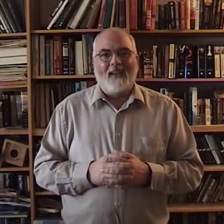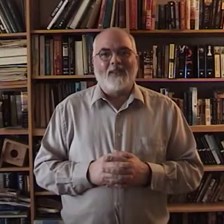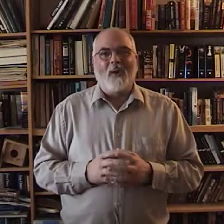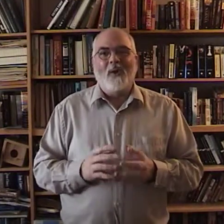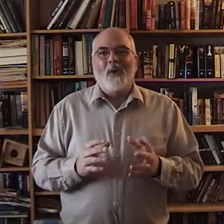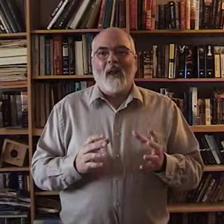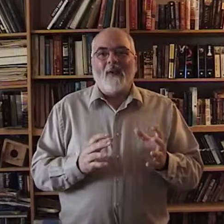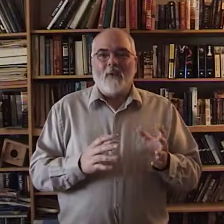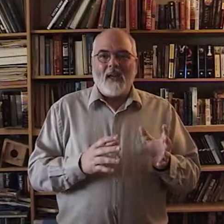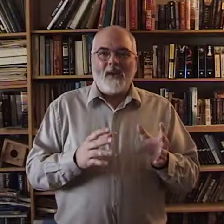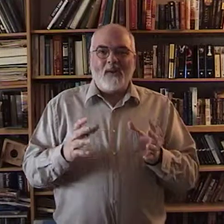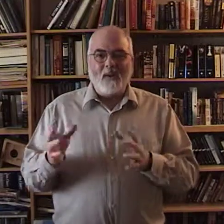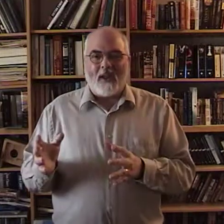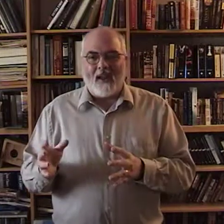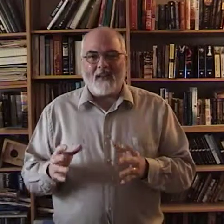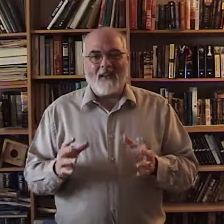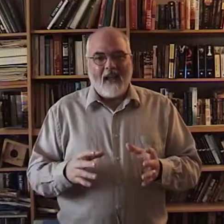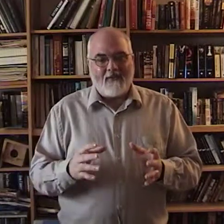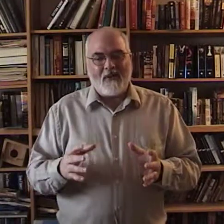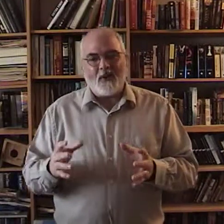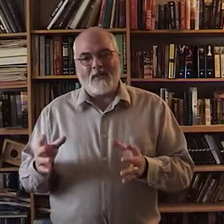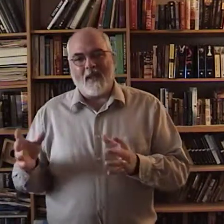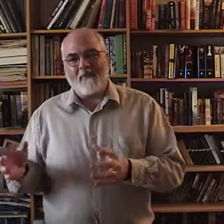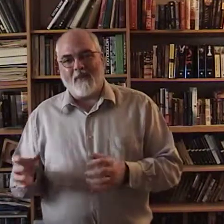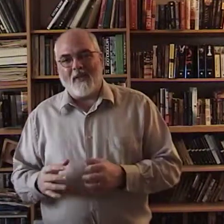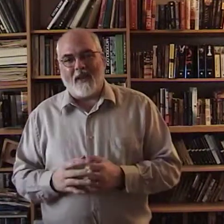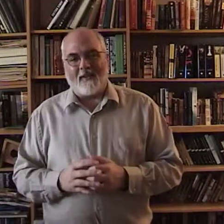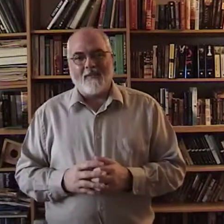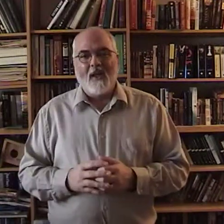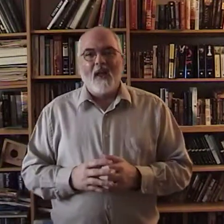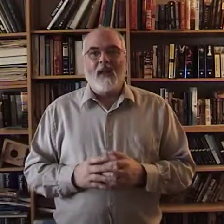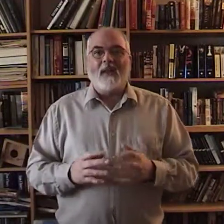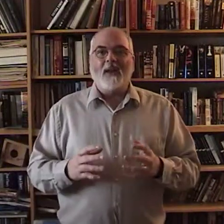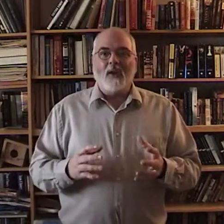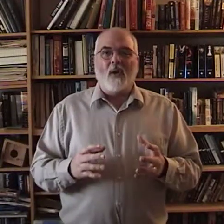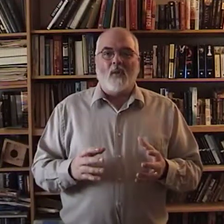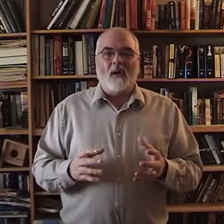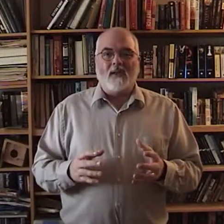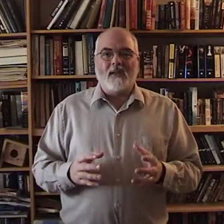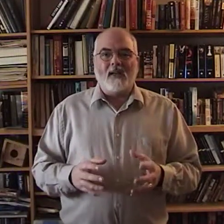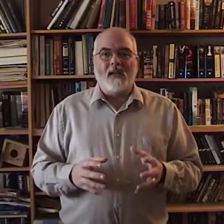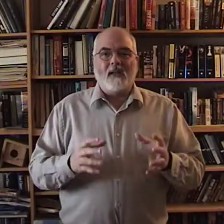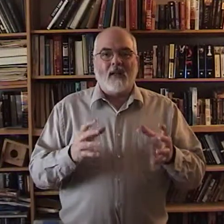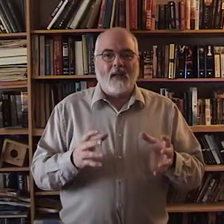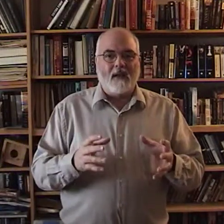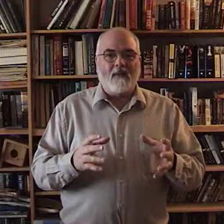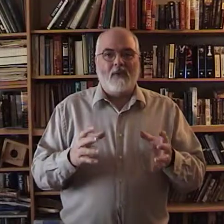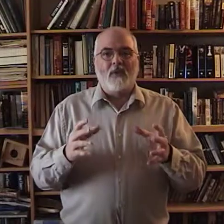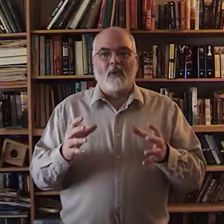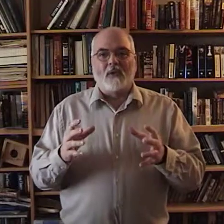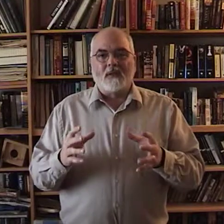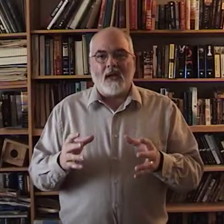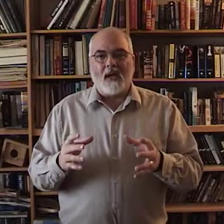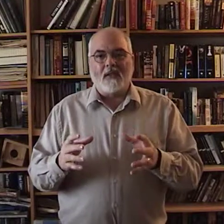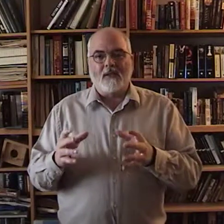So if we can do that, the deaf do the same thing. They don't want to see individual signs